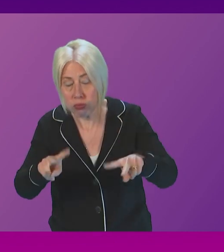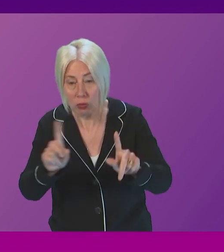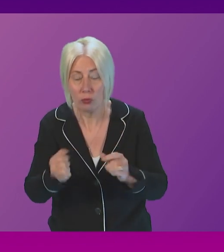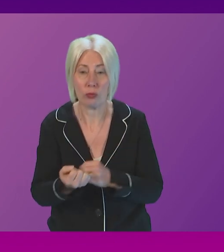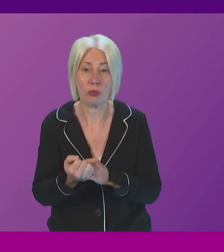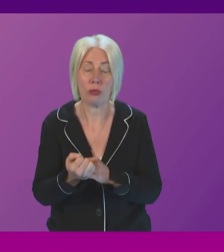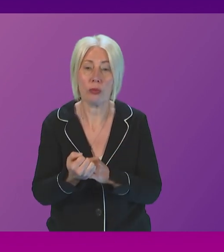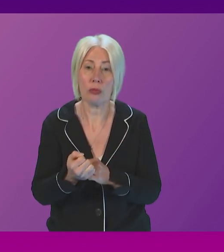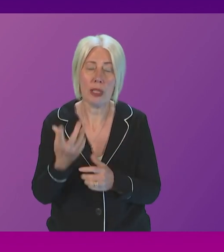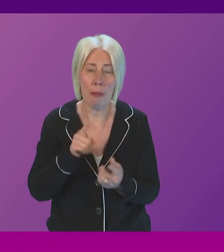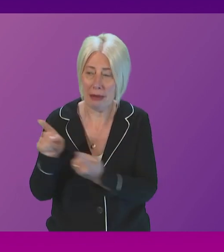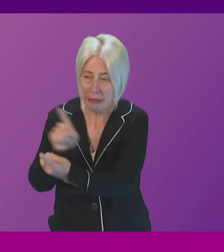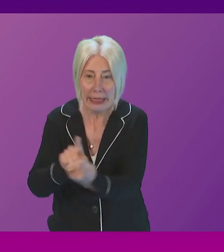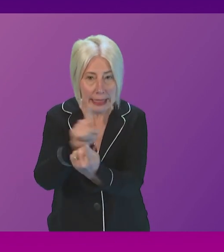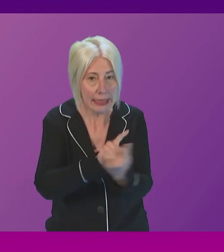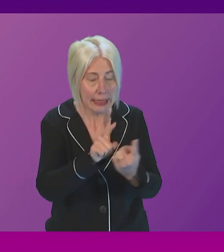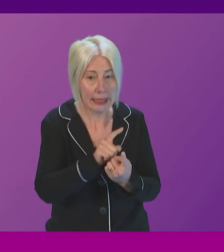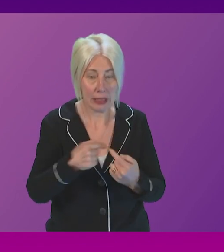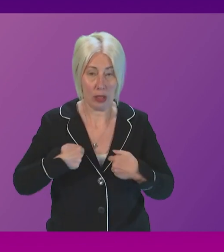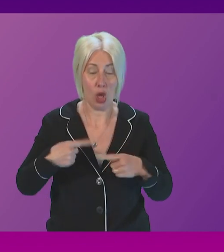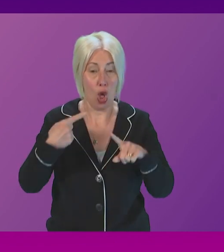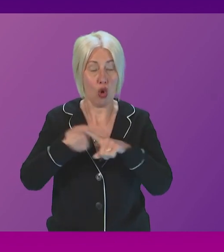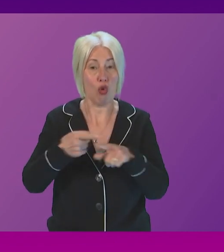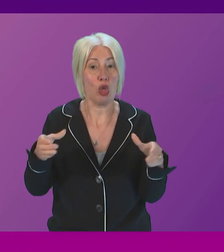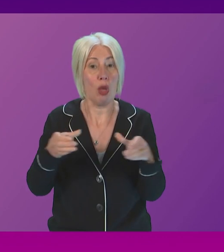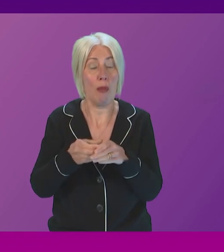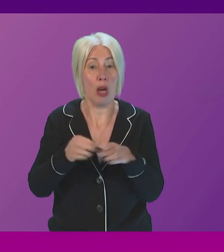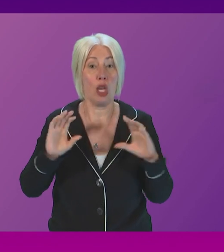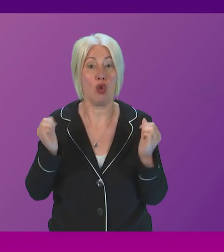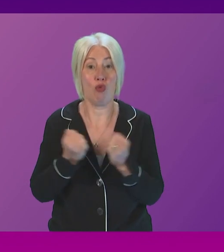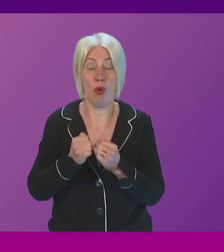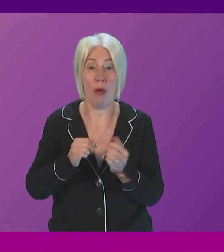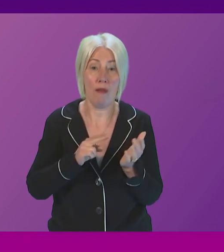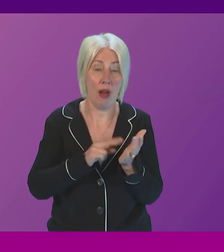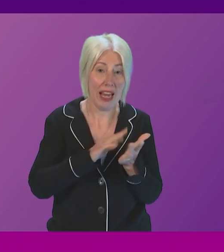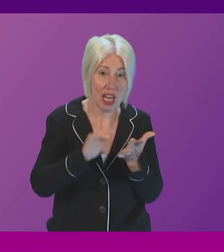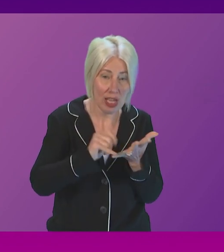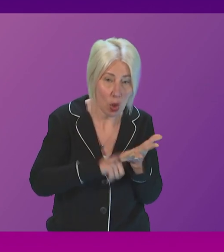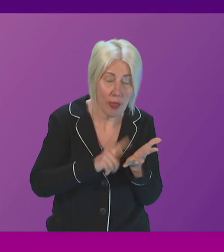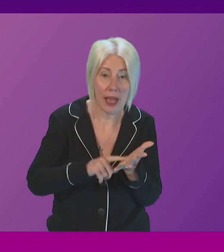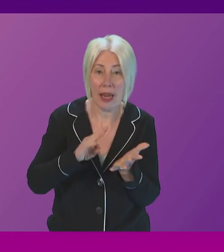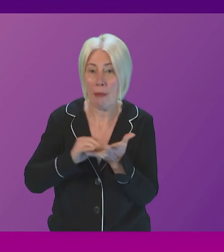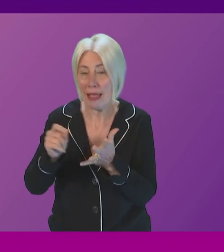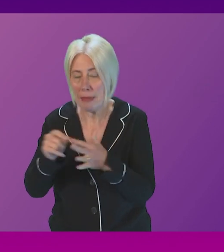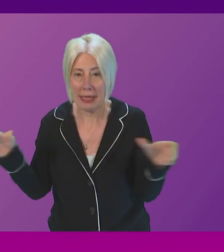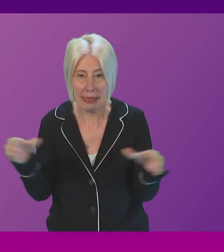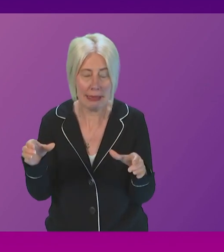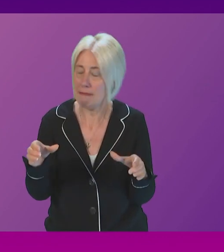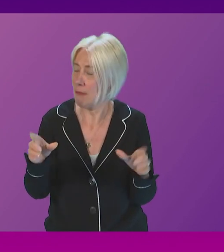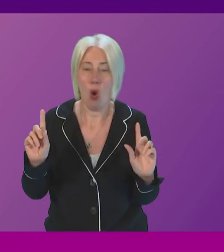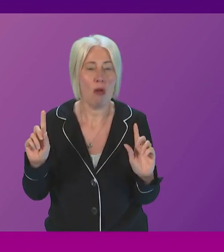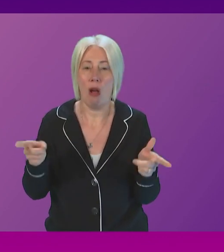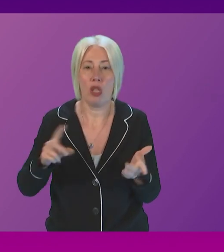Having had a number of meetings, we as a cross-party group of MSPs of NHS Lothian are not capable of